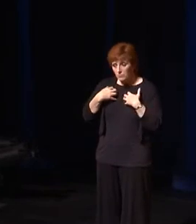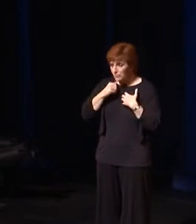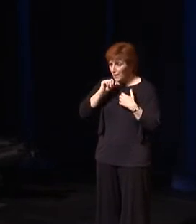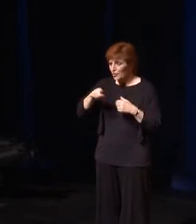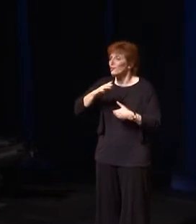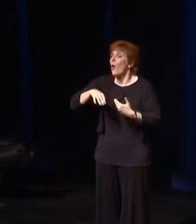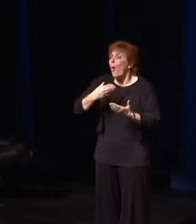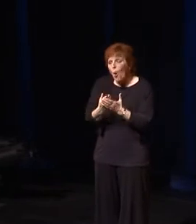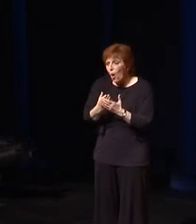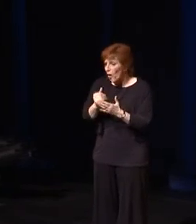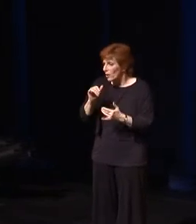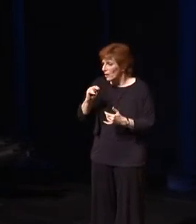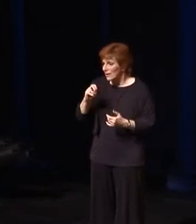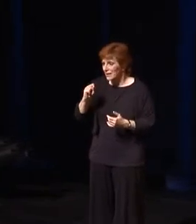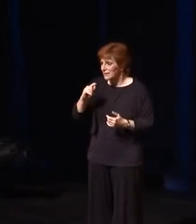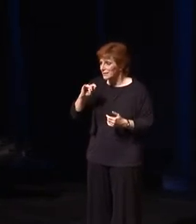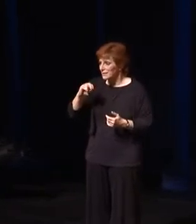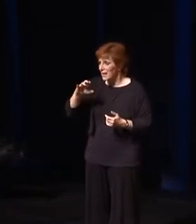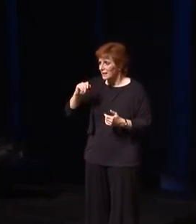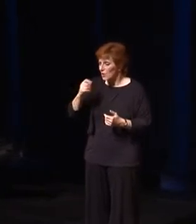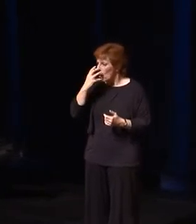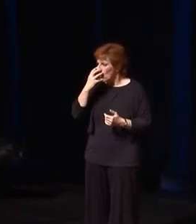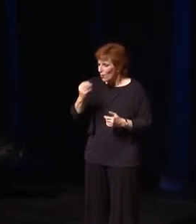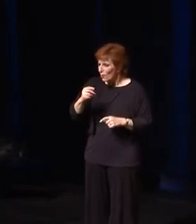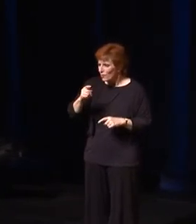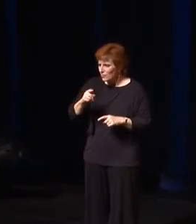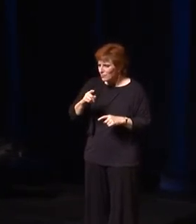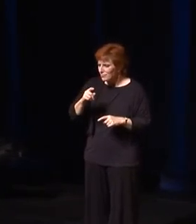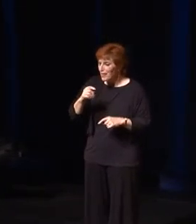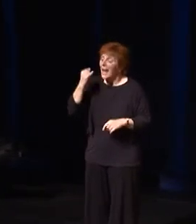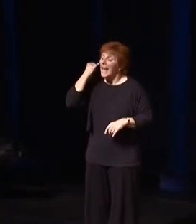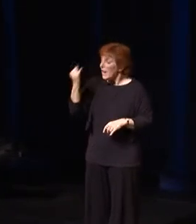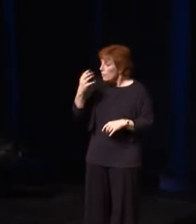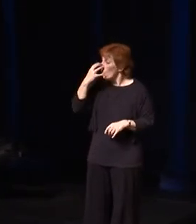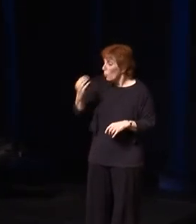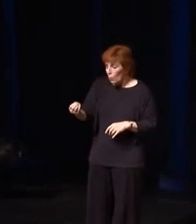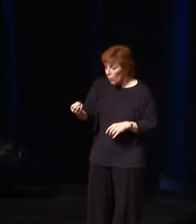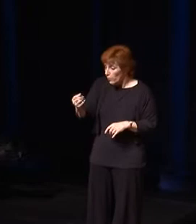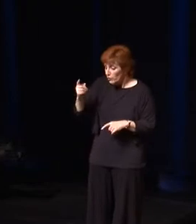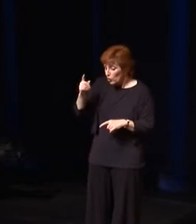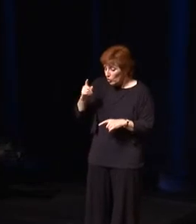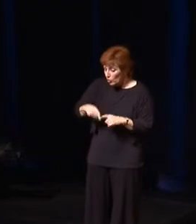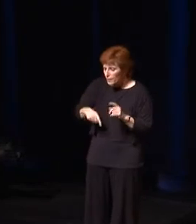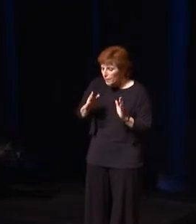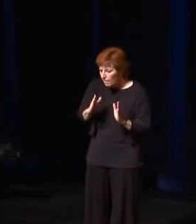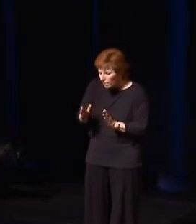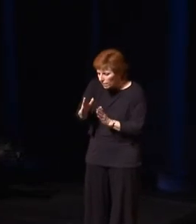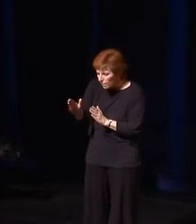all instinct, because wolves wouldn't be able to hunt if they couldn't plan.